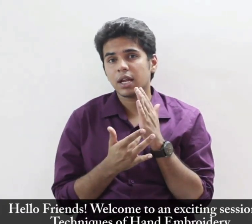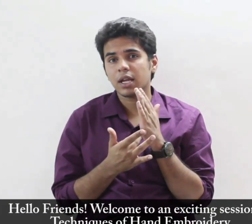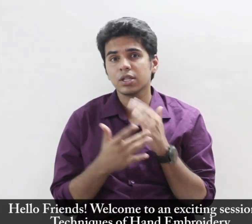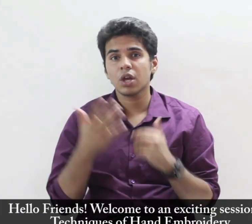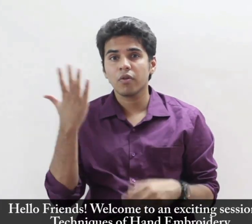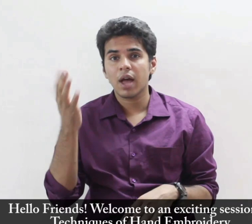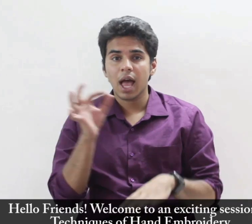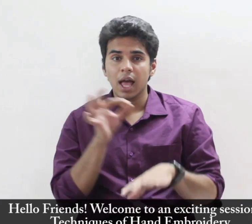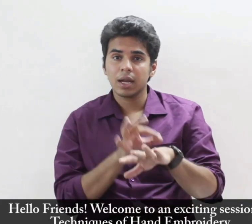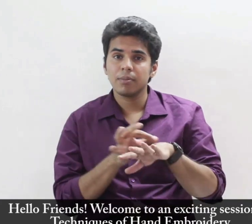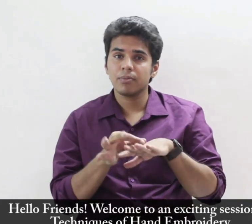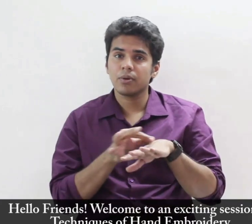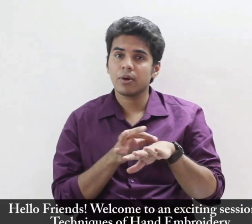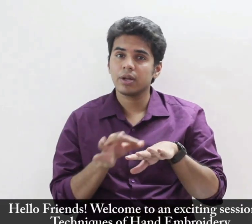Embroidery.